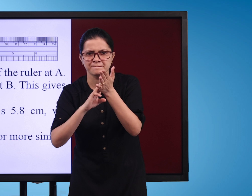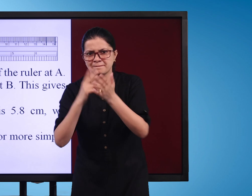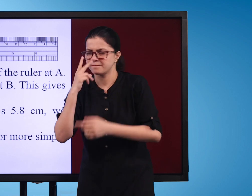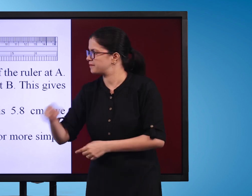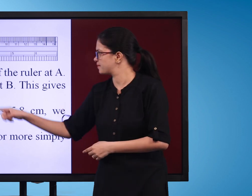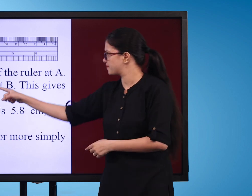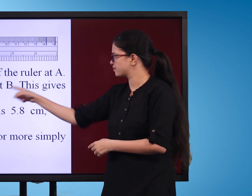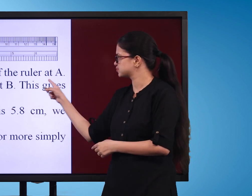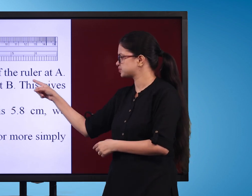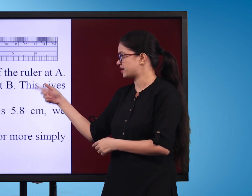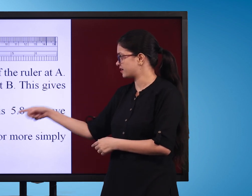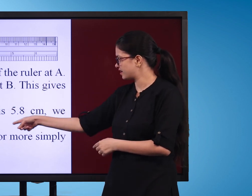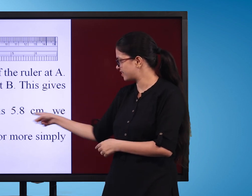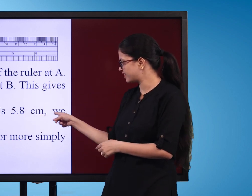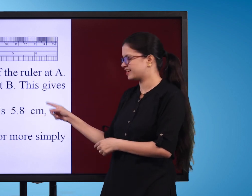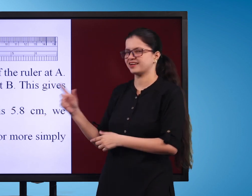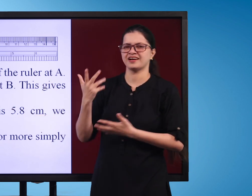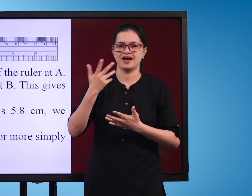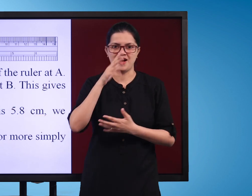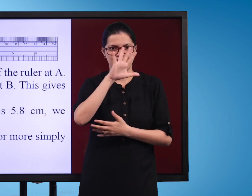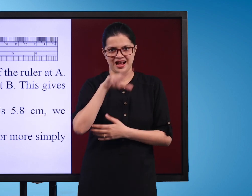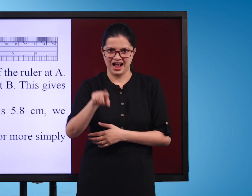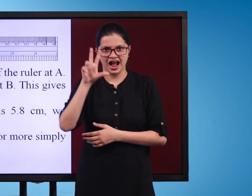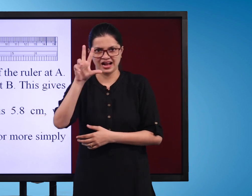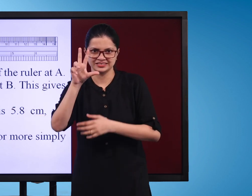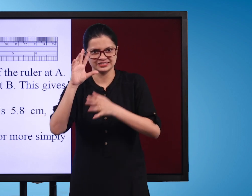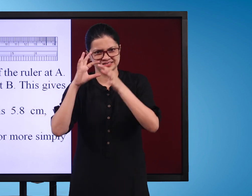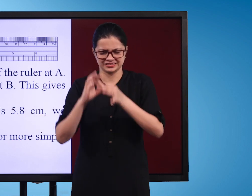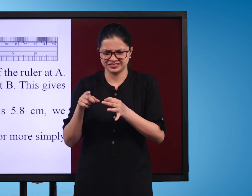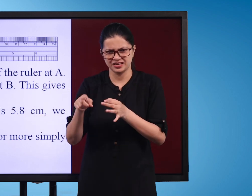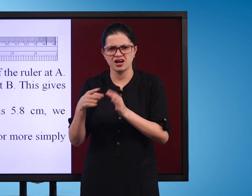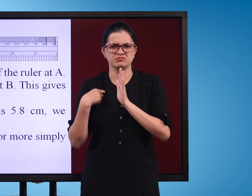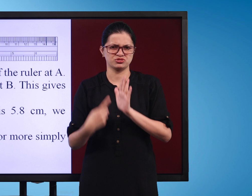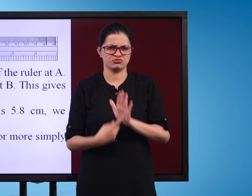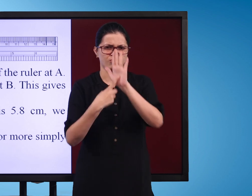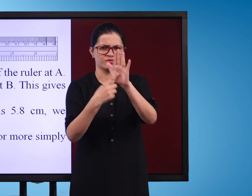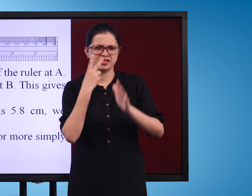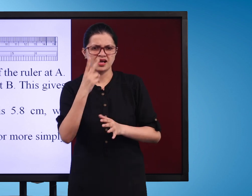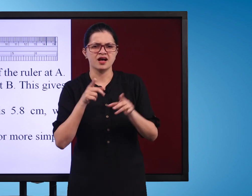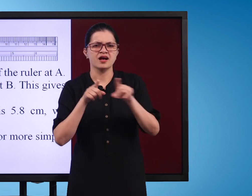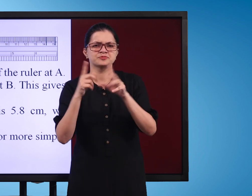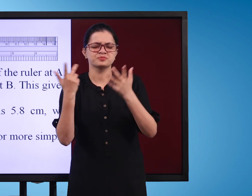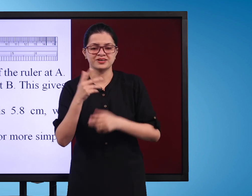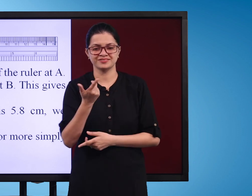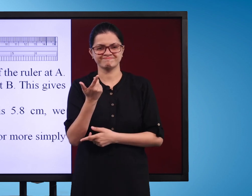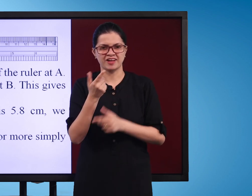We may write length AB is equal to 5.8 centimeters.